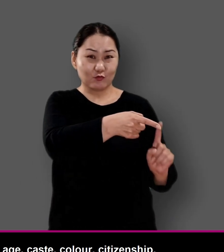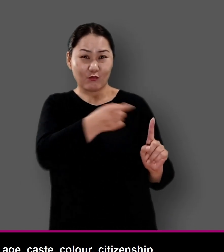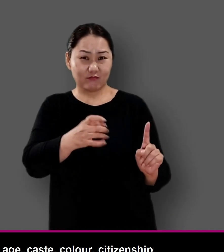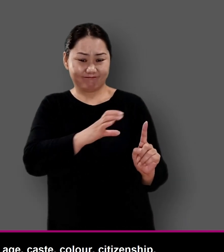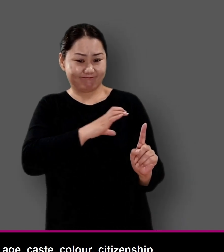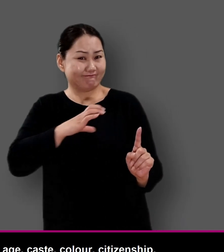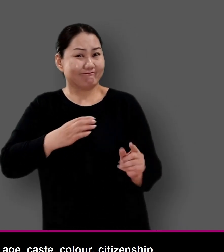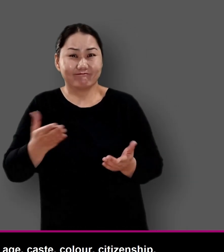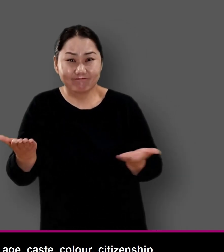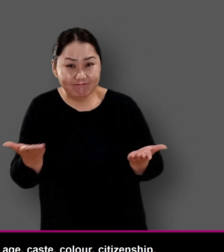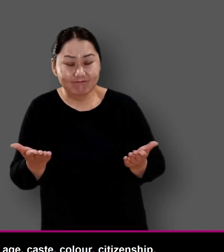citizenship,